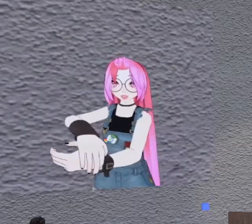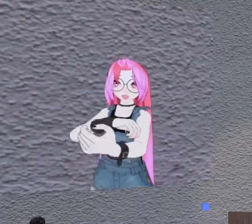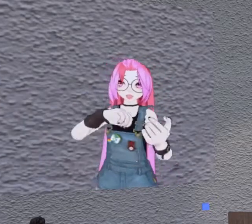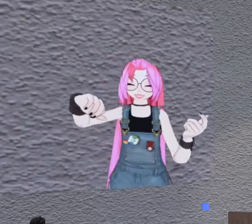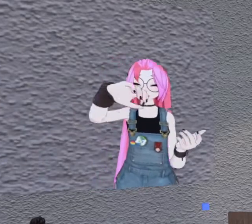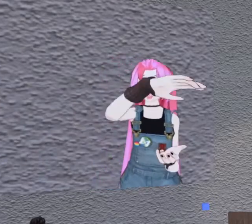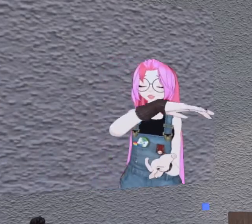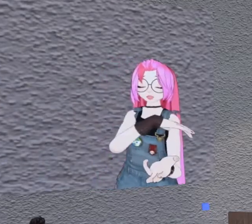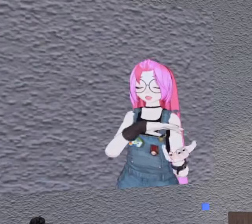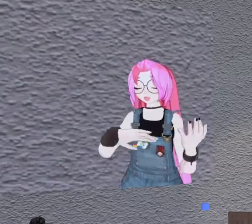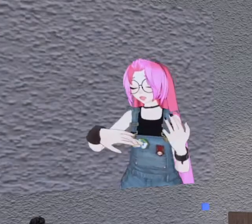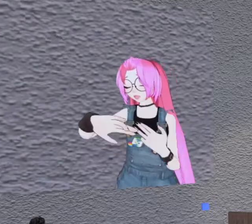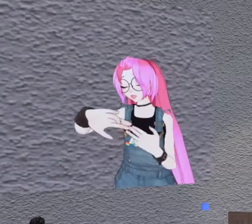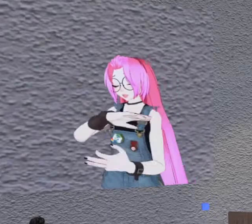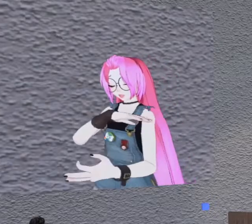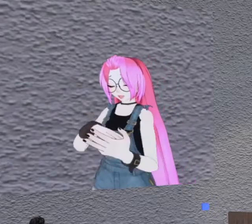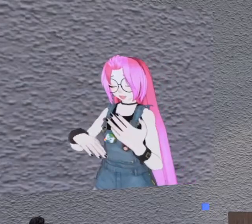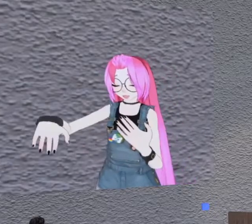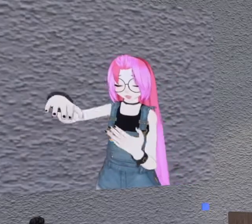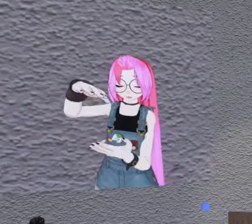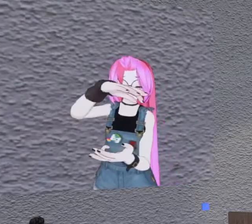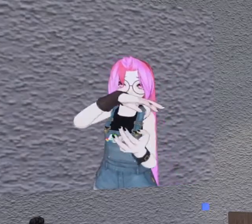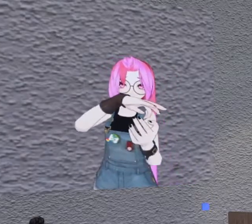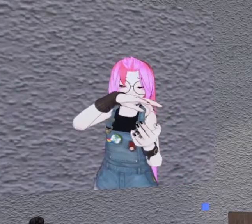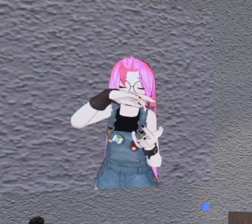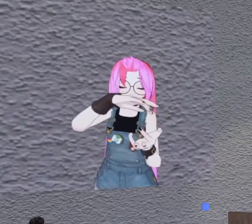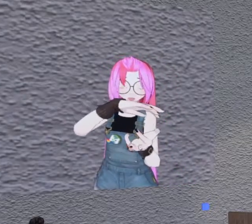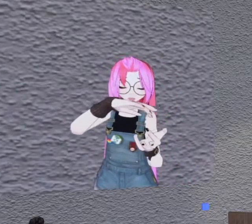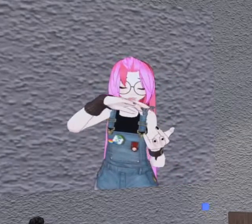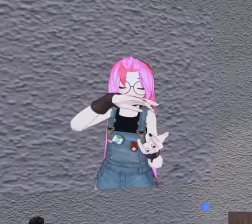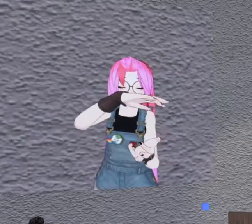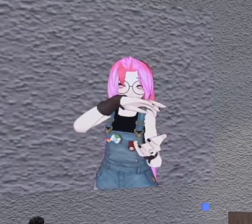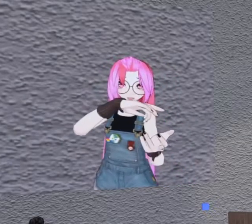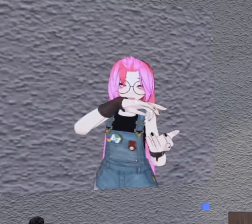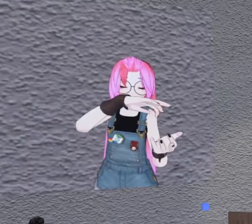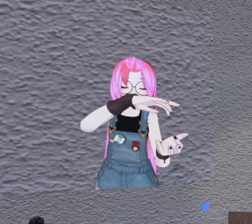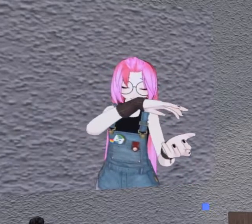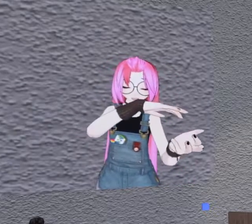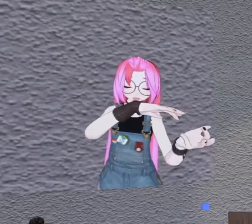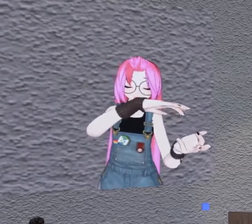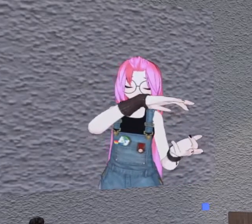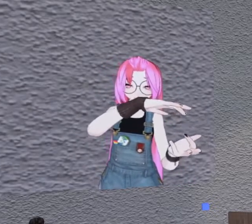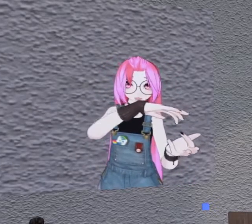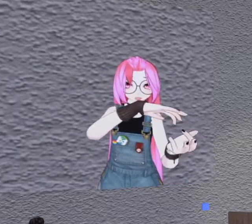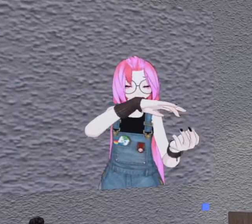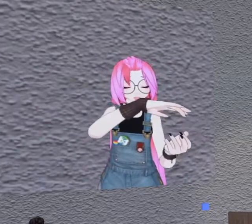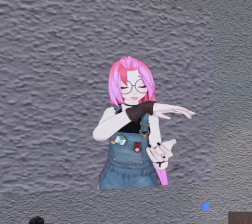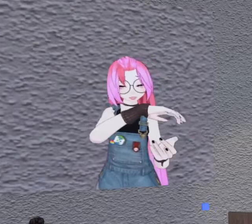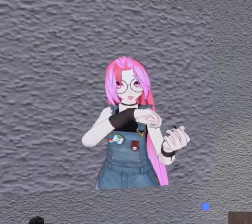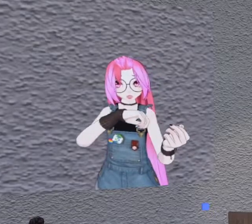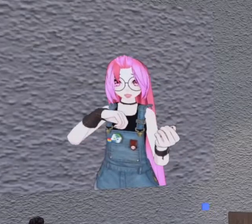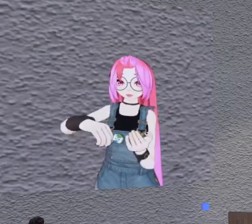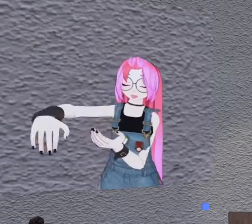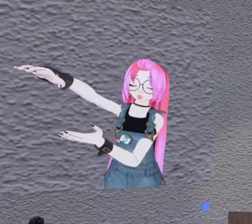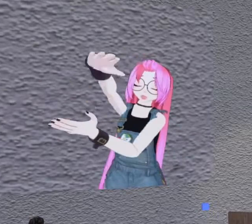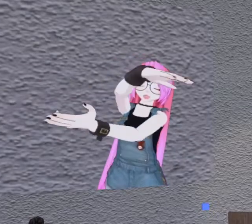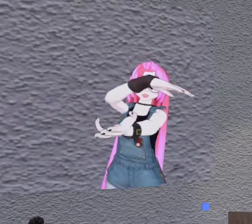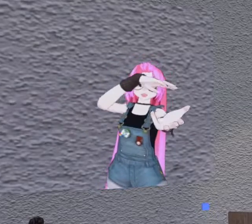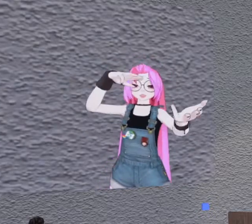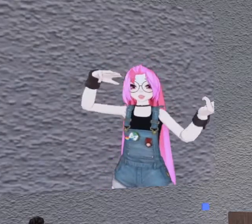clouds circling. Yeah. So this is just normal clouds is very small and slow, but big like storm clouds,